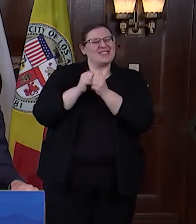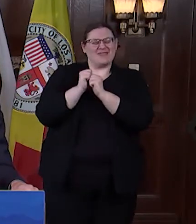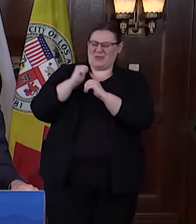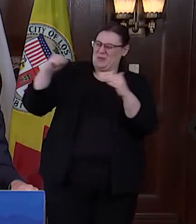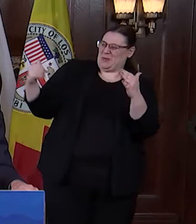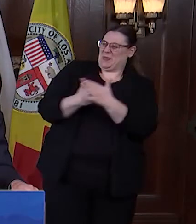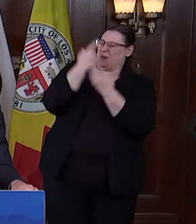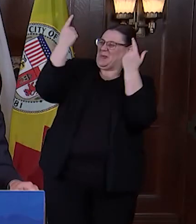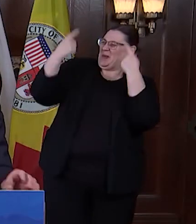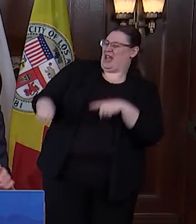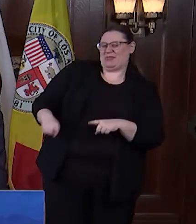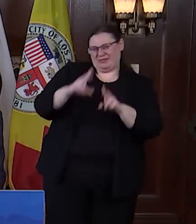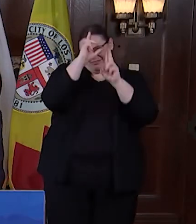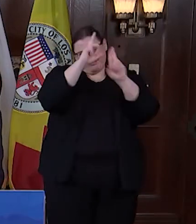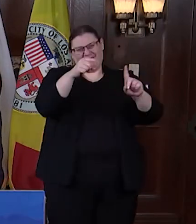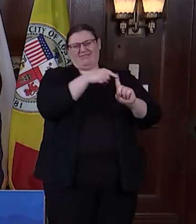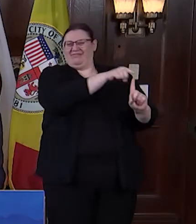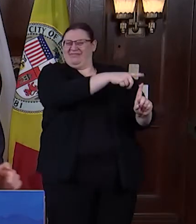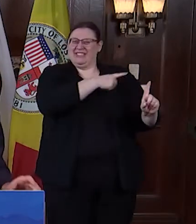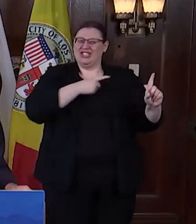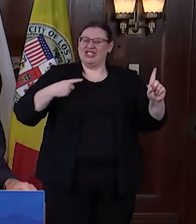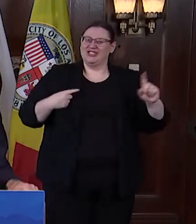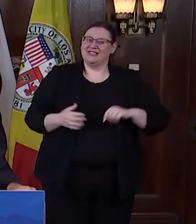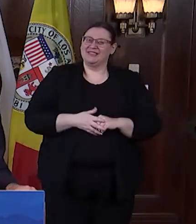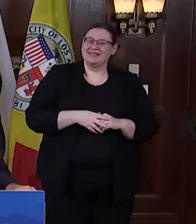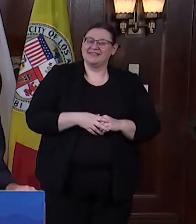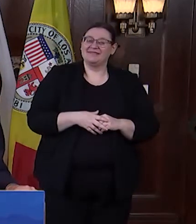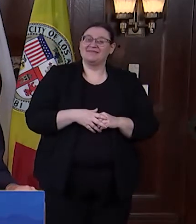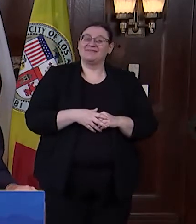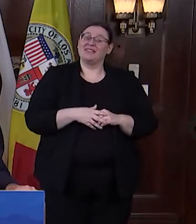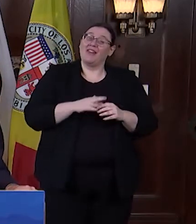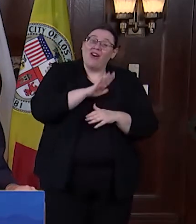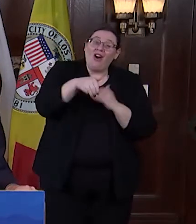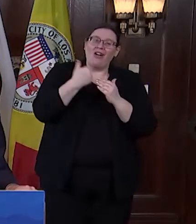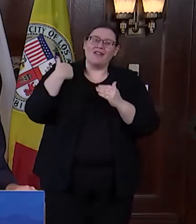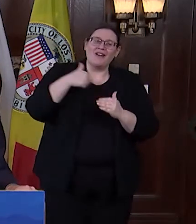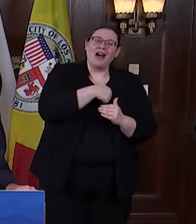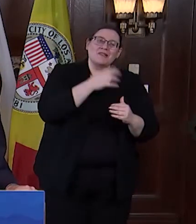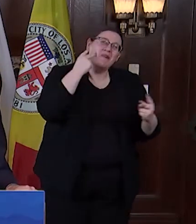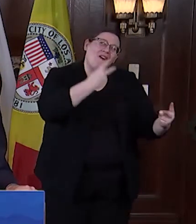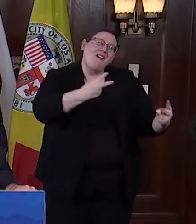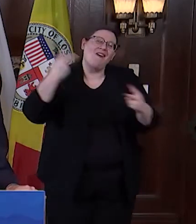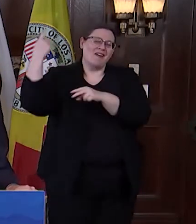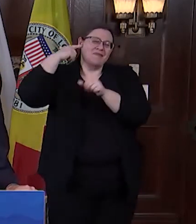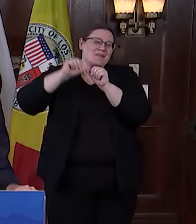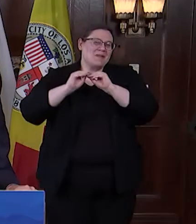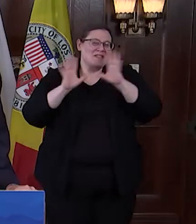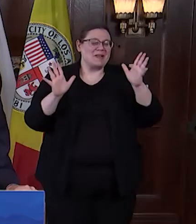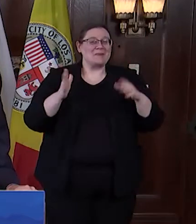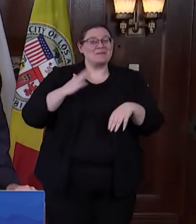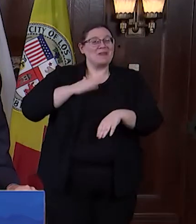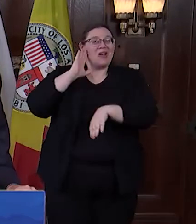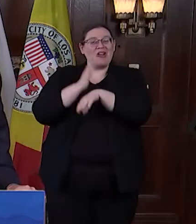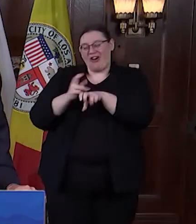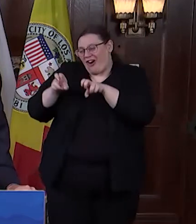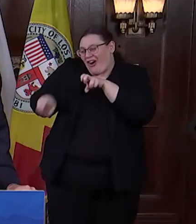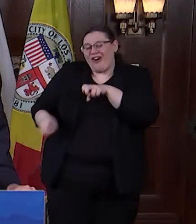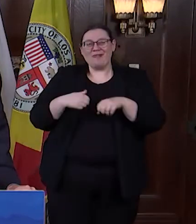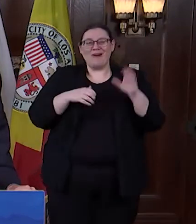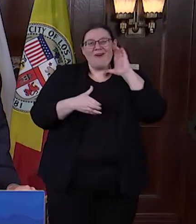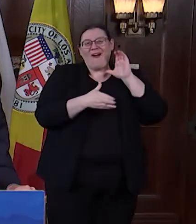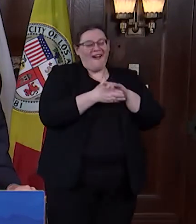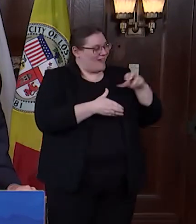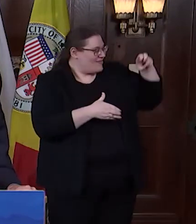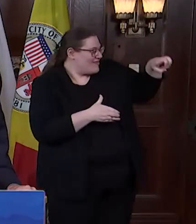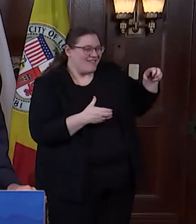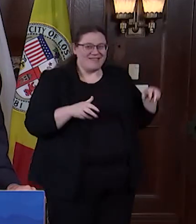of the Dodgers. This is something that each one of us will remember. I sat with my daughter and my wife last night.